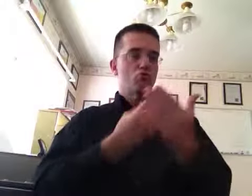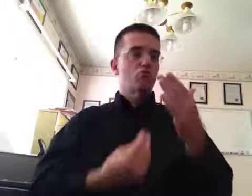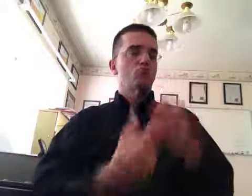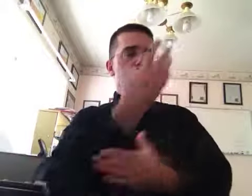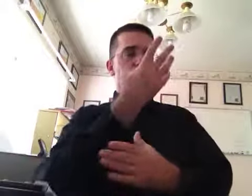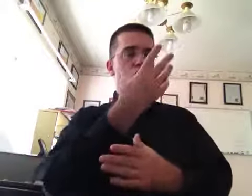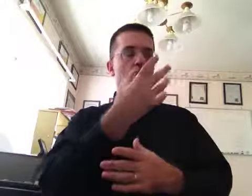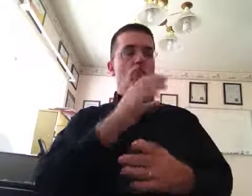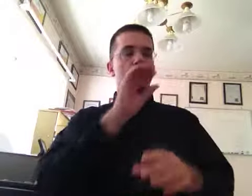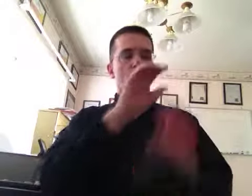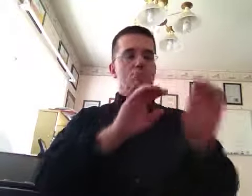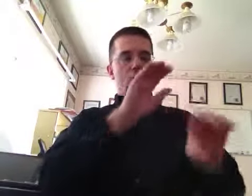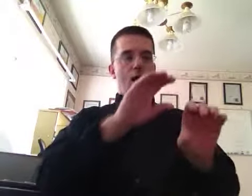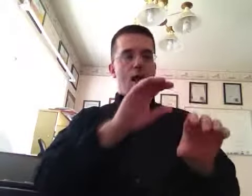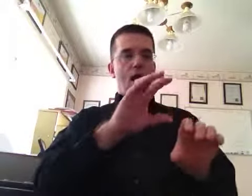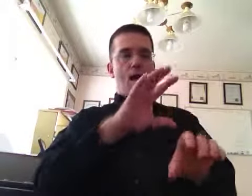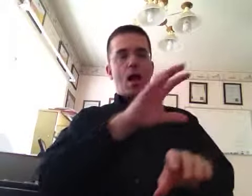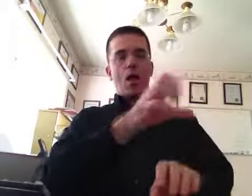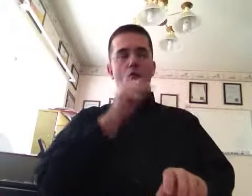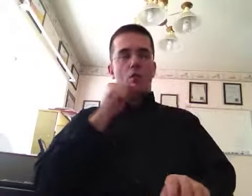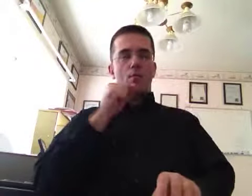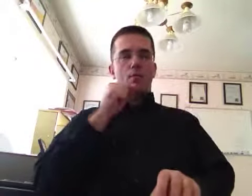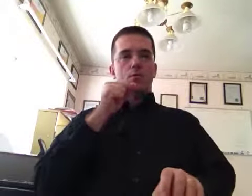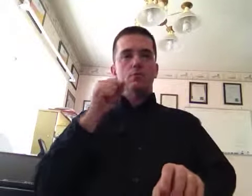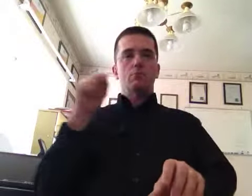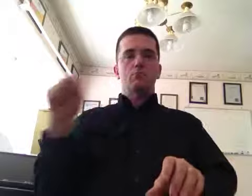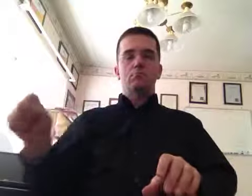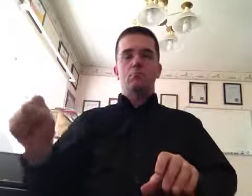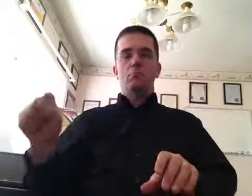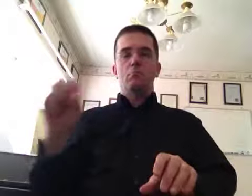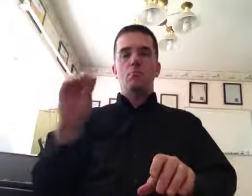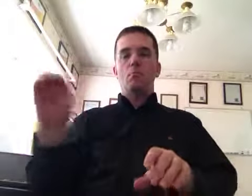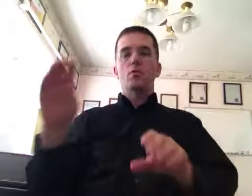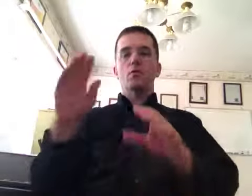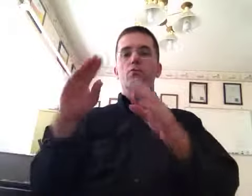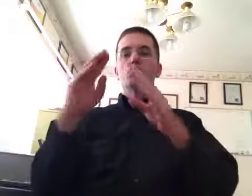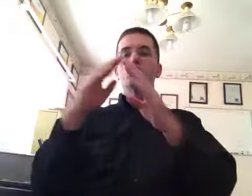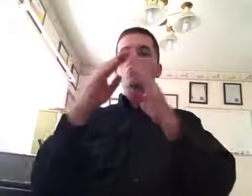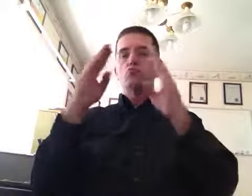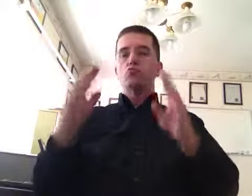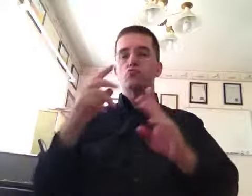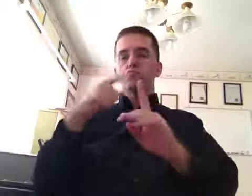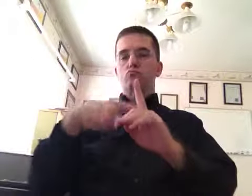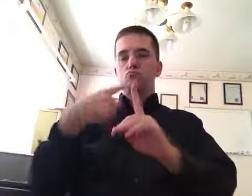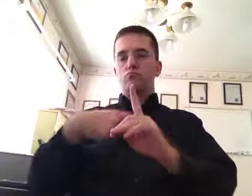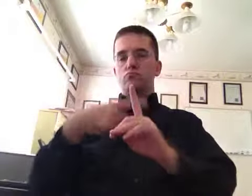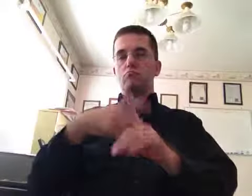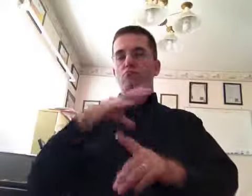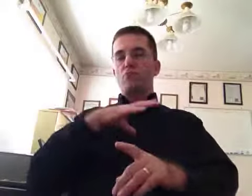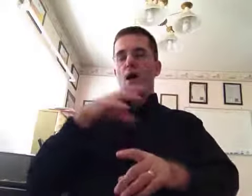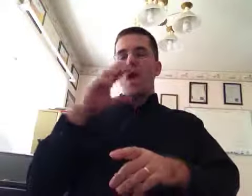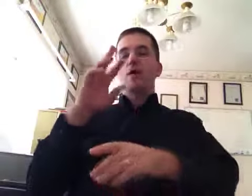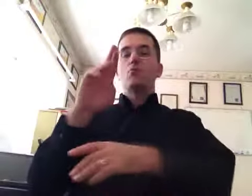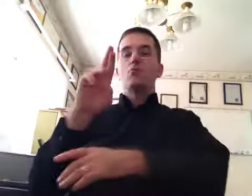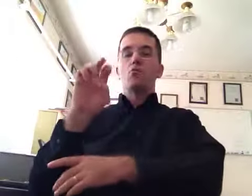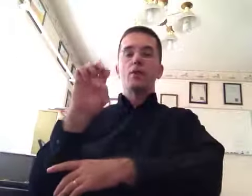little ways, if you wanted to pull some of it back out and do some real estate investing, that'd be fine. And again, pay cash for a home at some point, maybe later